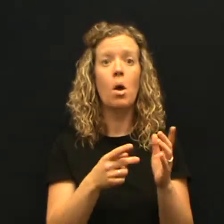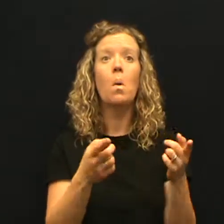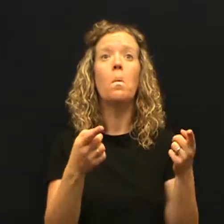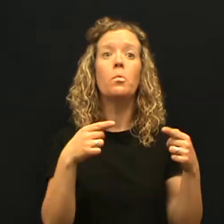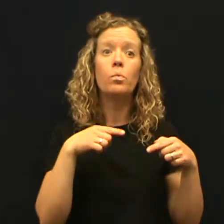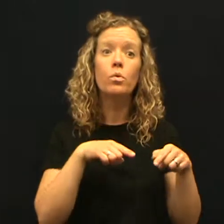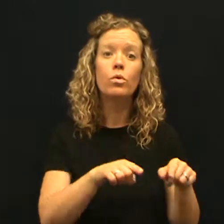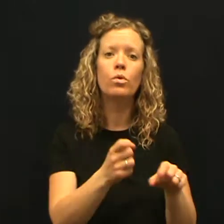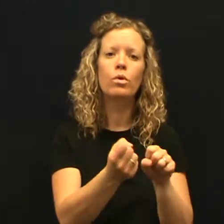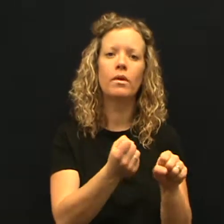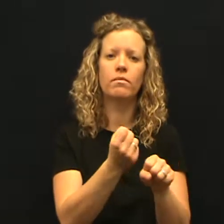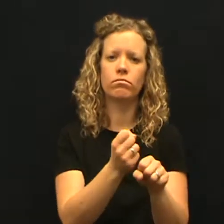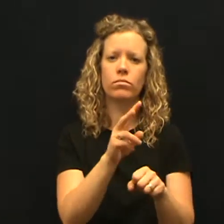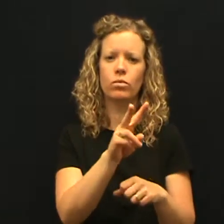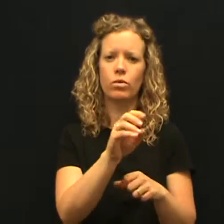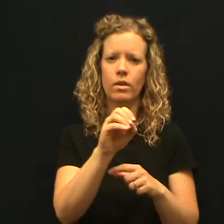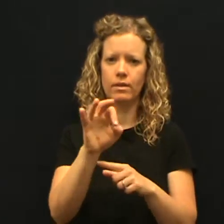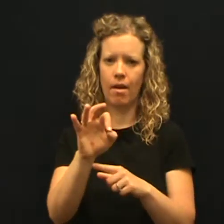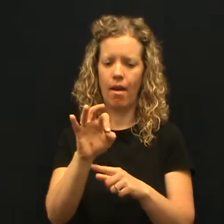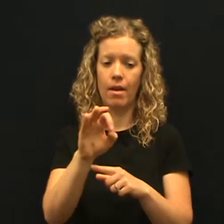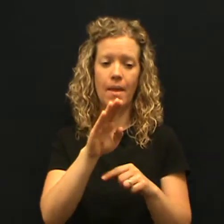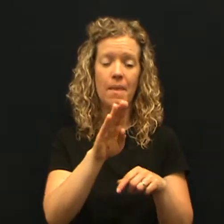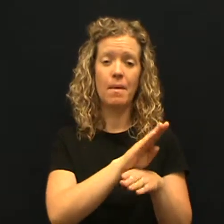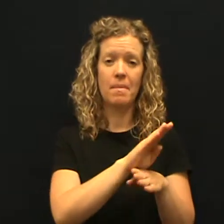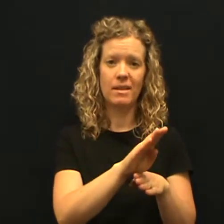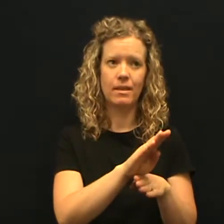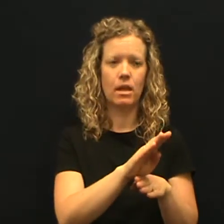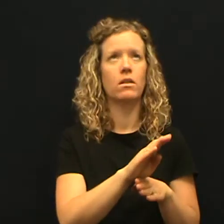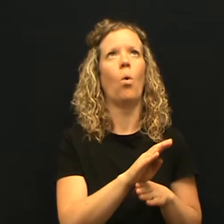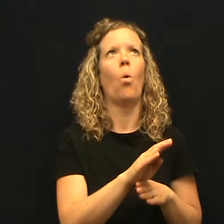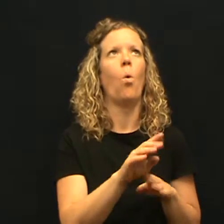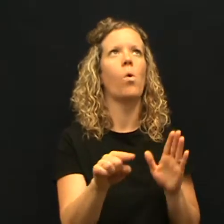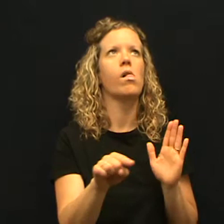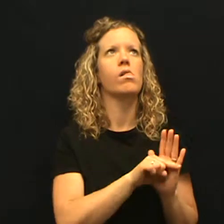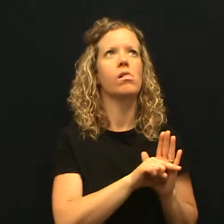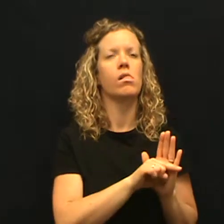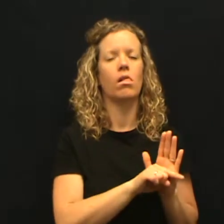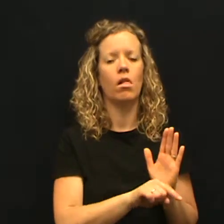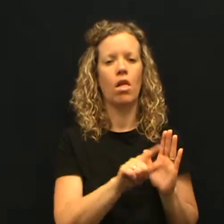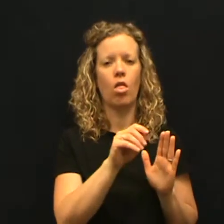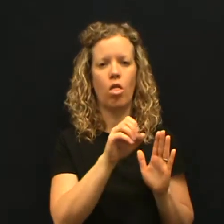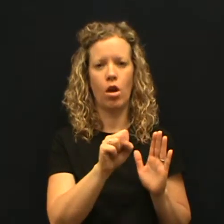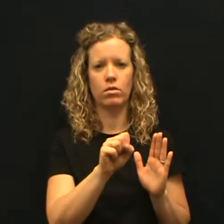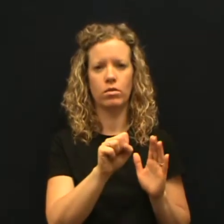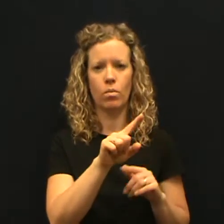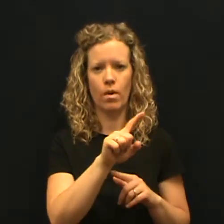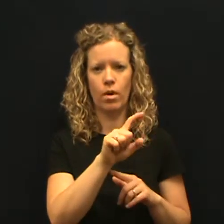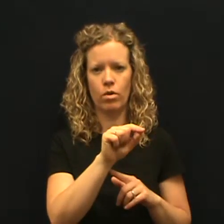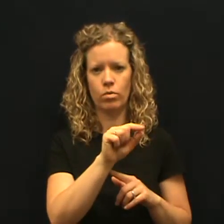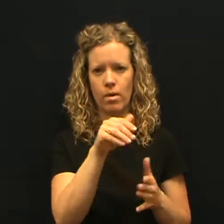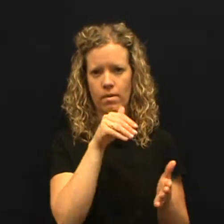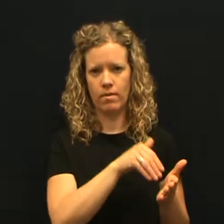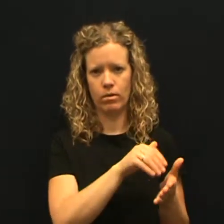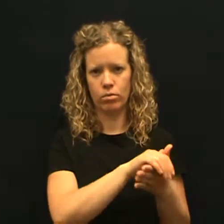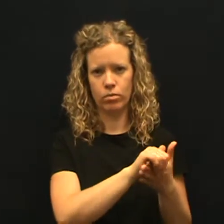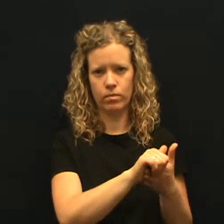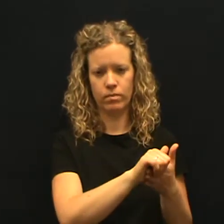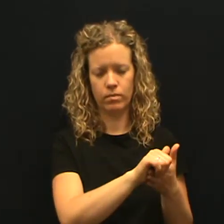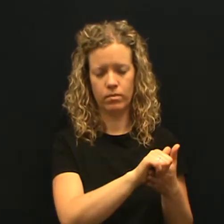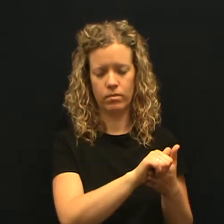2009, the company incurred a loss of $120,000, because if if the 2009 balance in